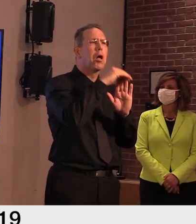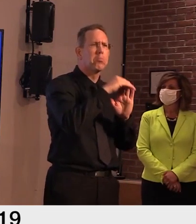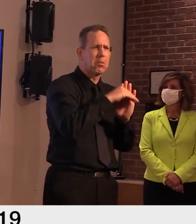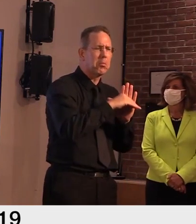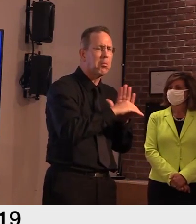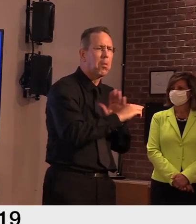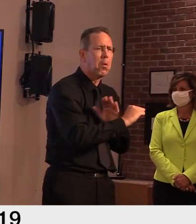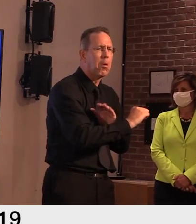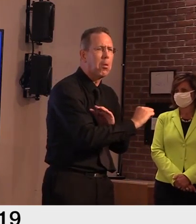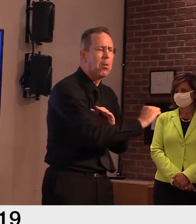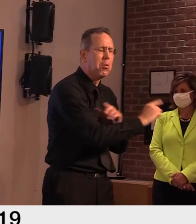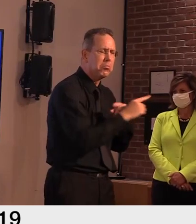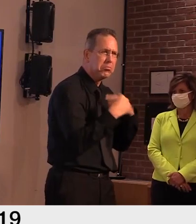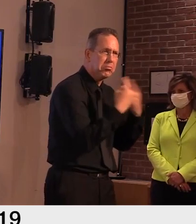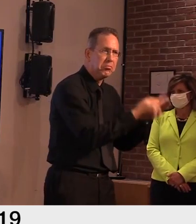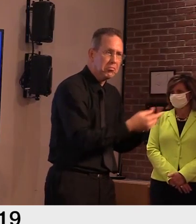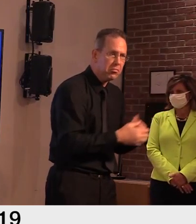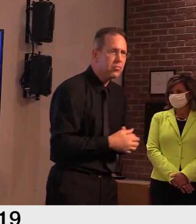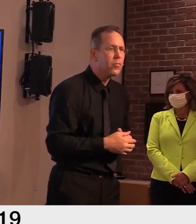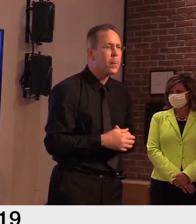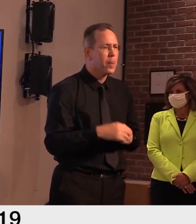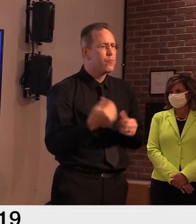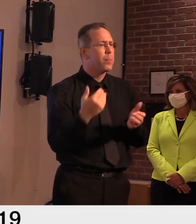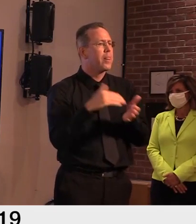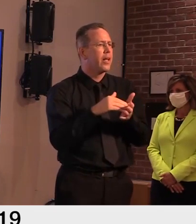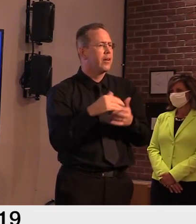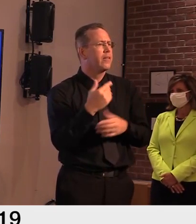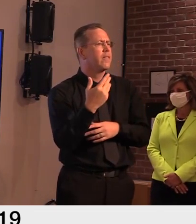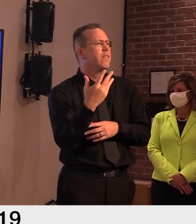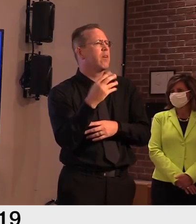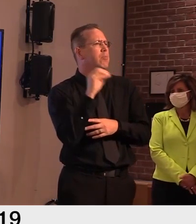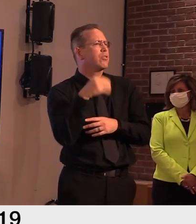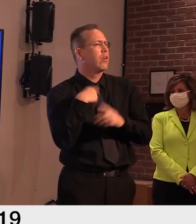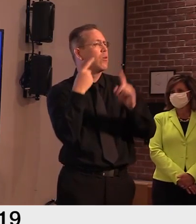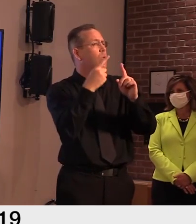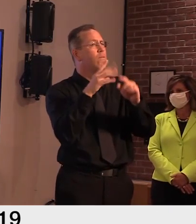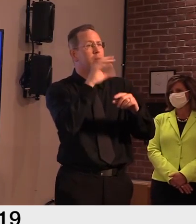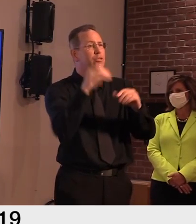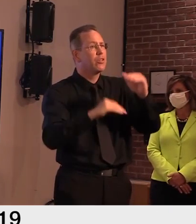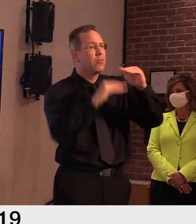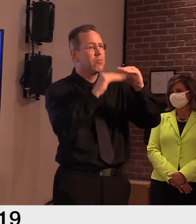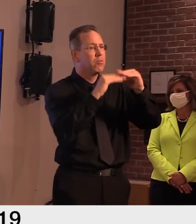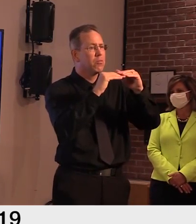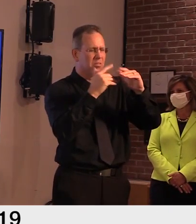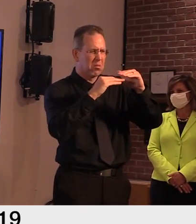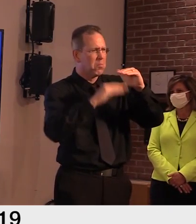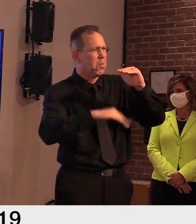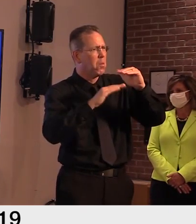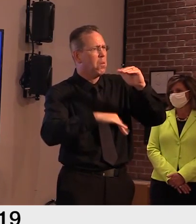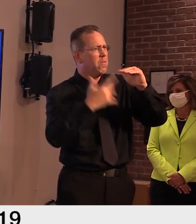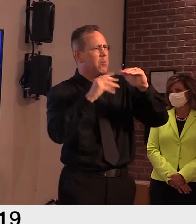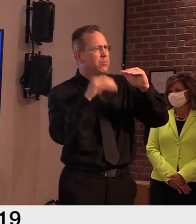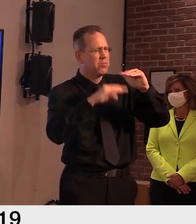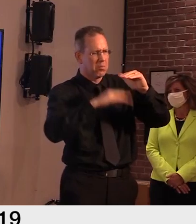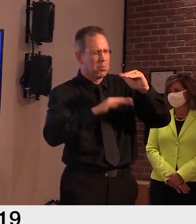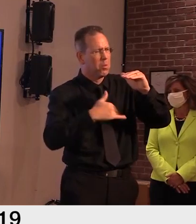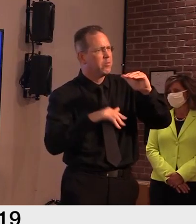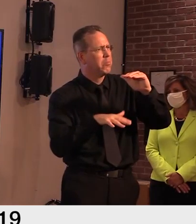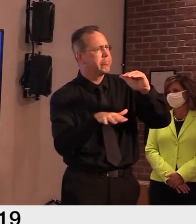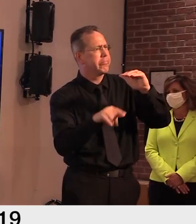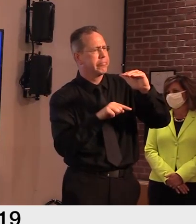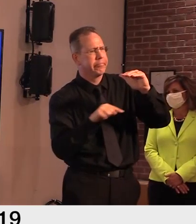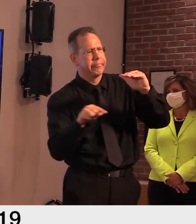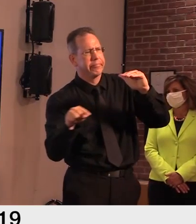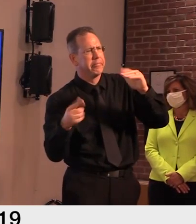percent positivity rate in the country based on our calculations. So it shows how quickly that number has come back down once it appears we have